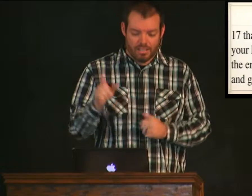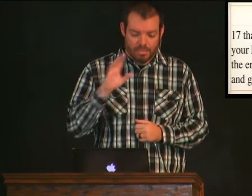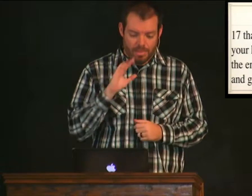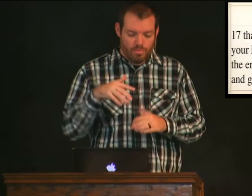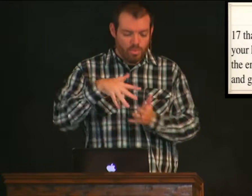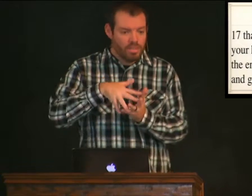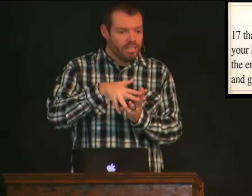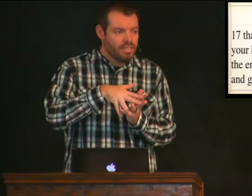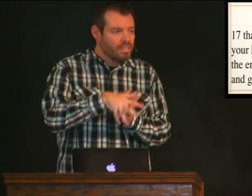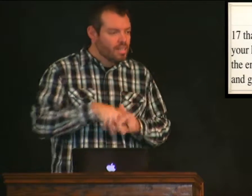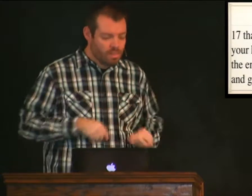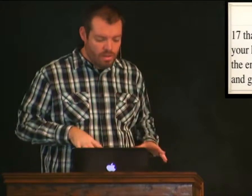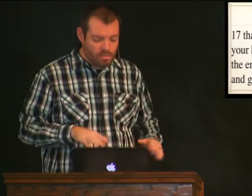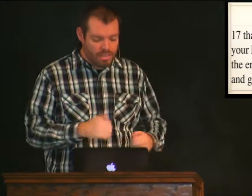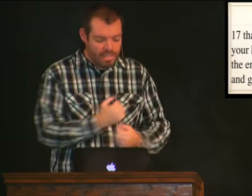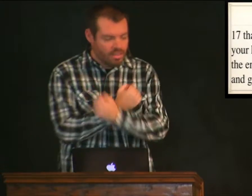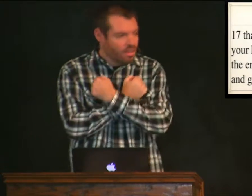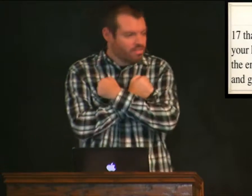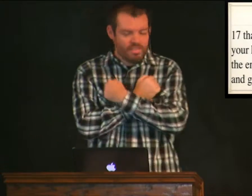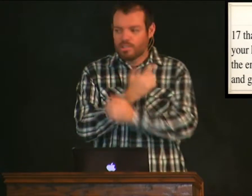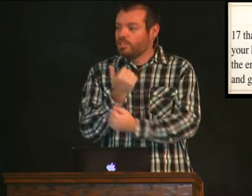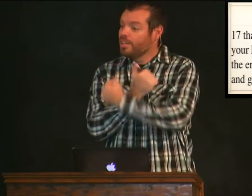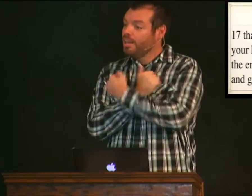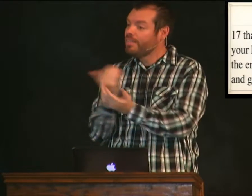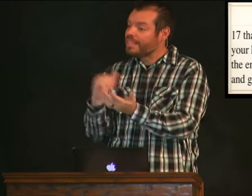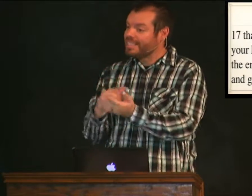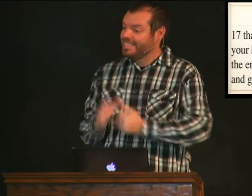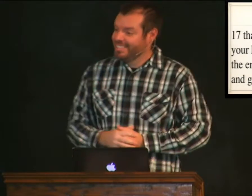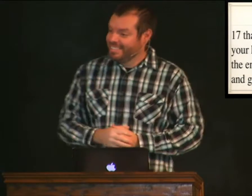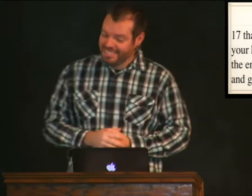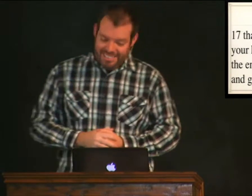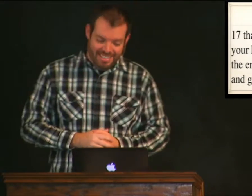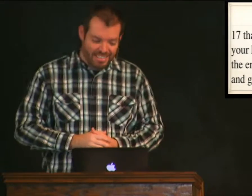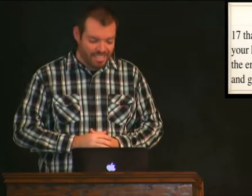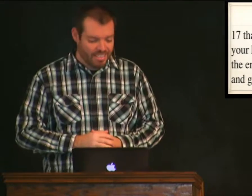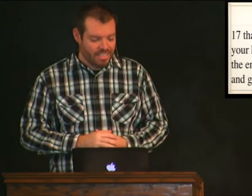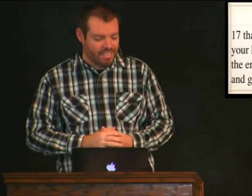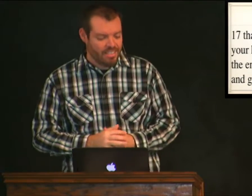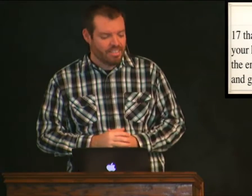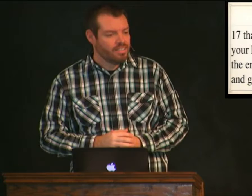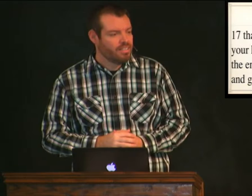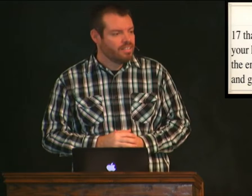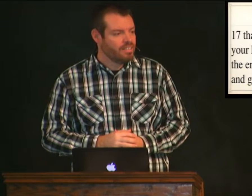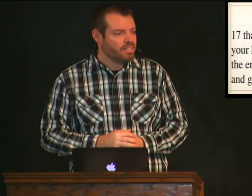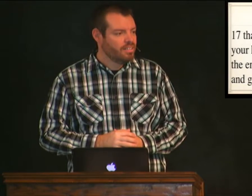end, being rooted and grounded in love. So there's love again.